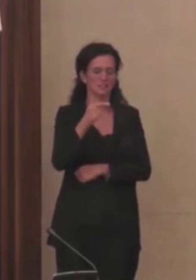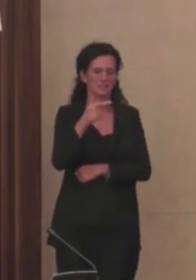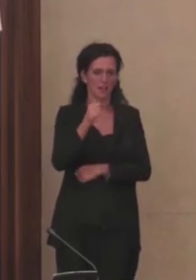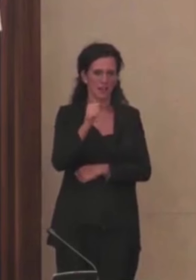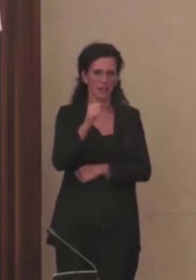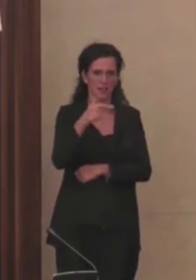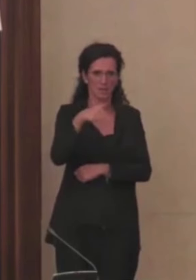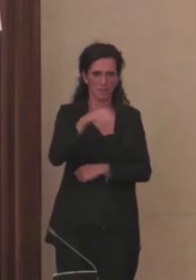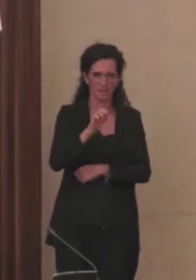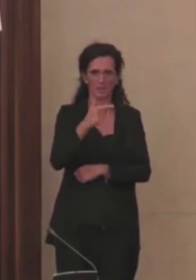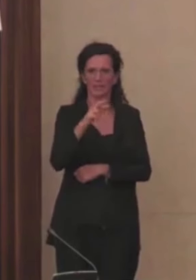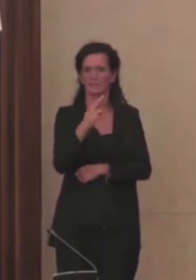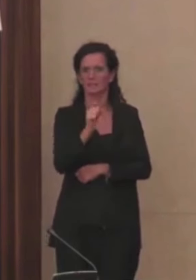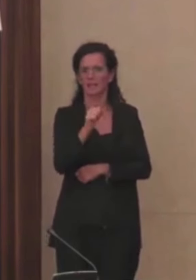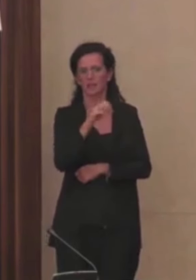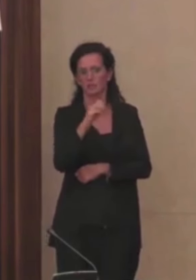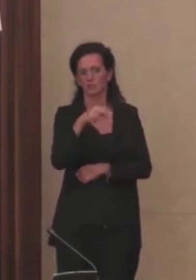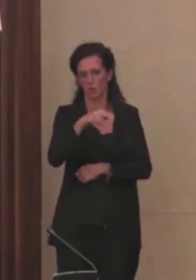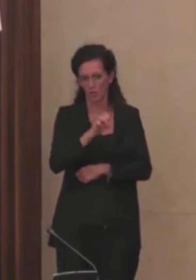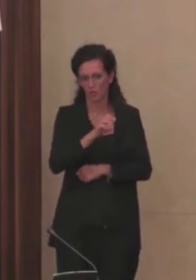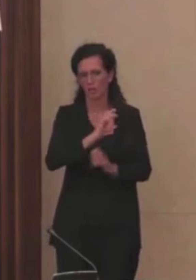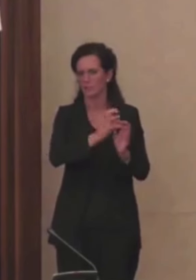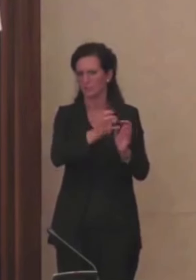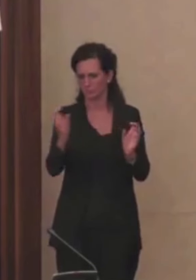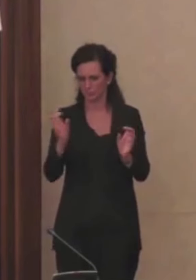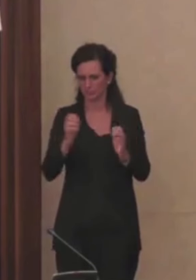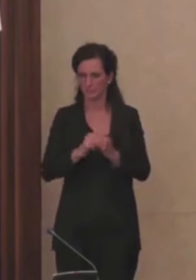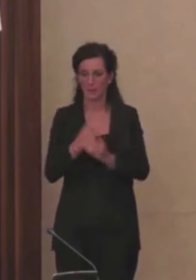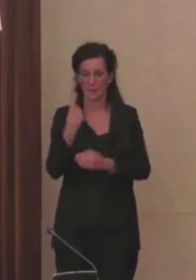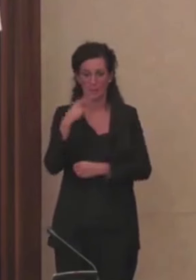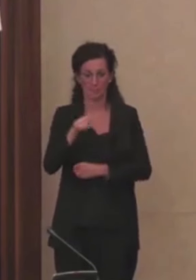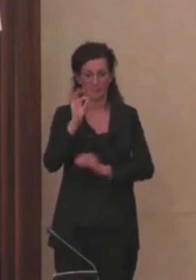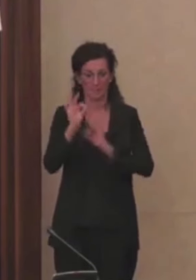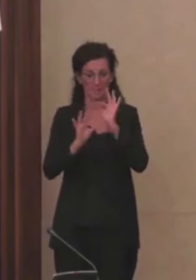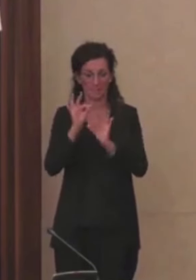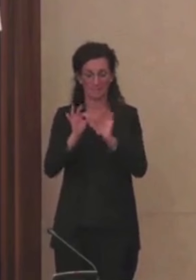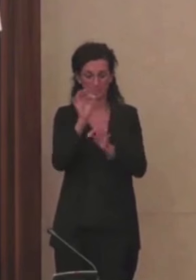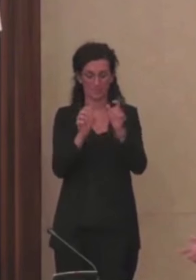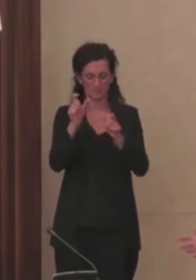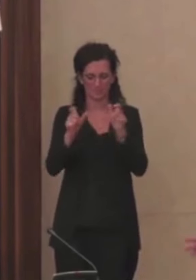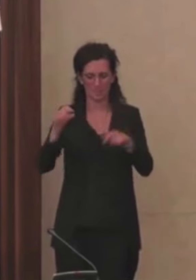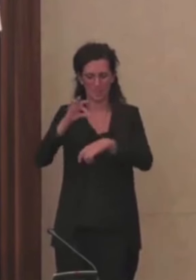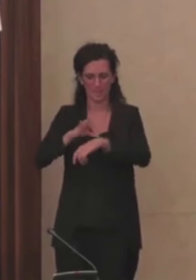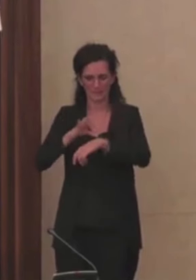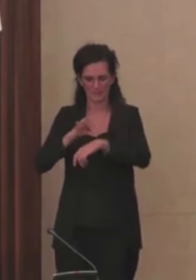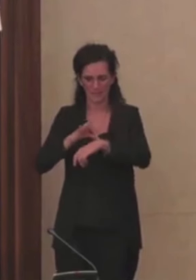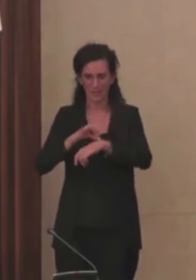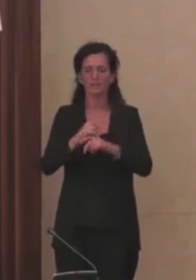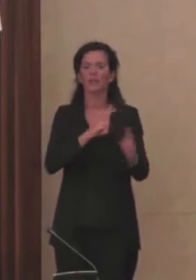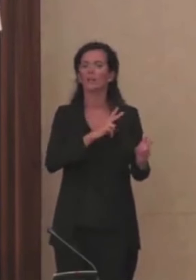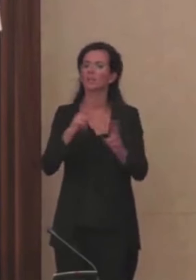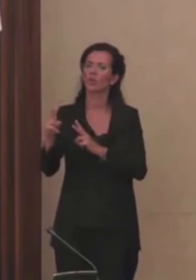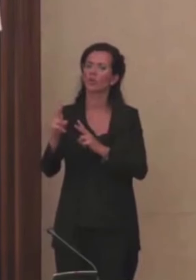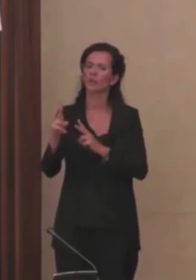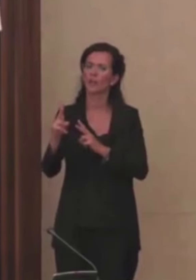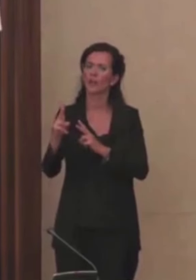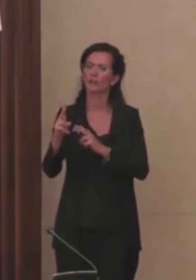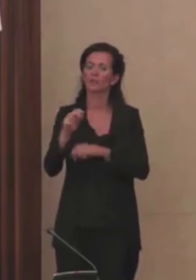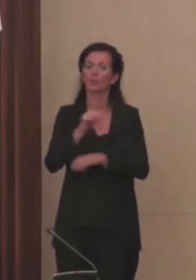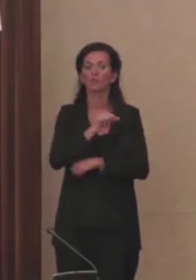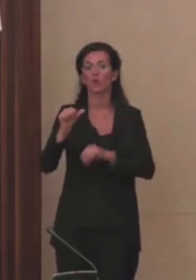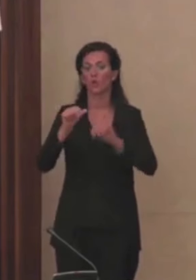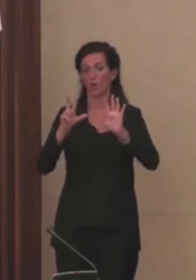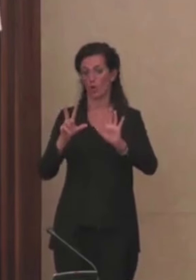dexamethasone, enoxaparin, and heparin. And on these patients, we only had